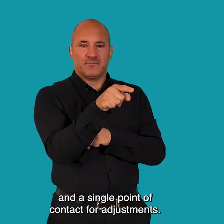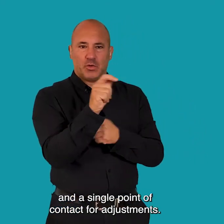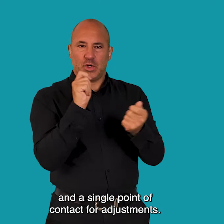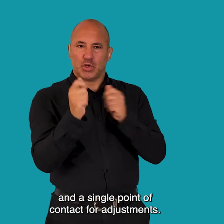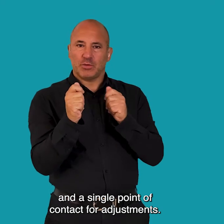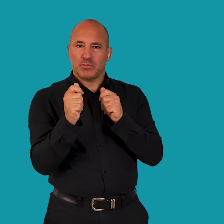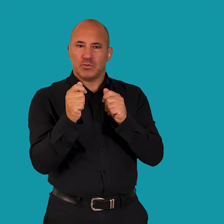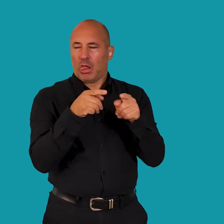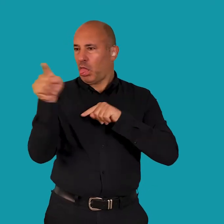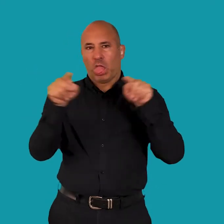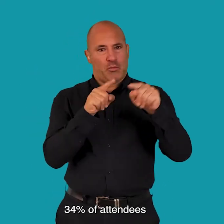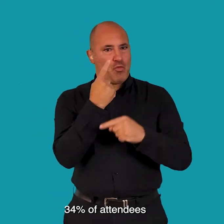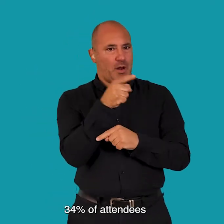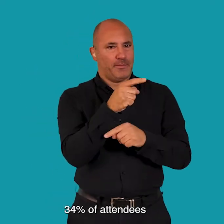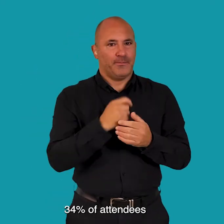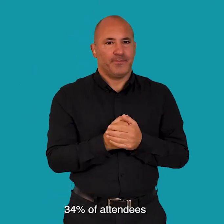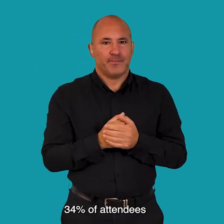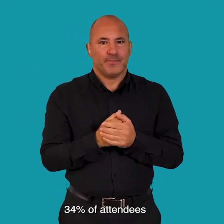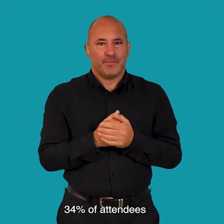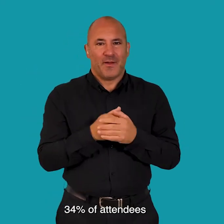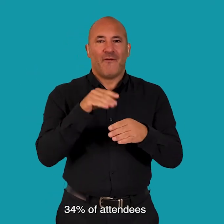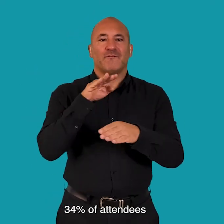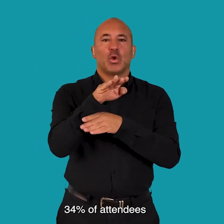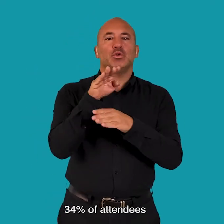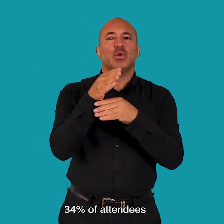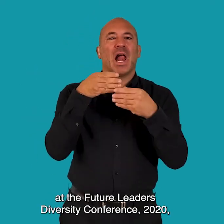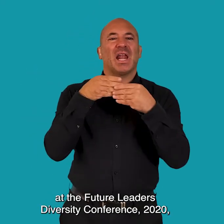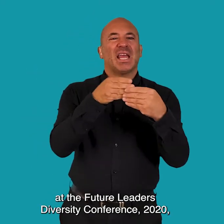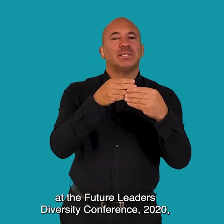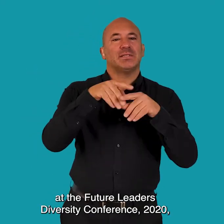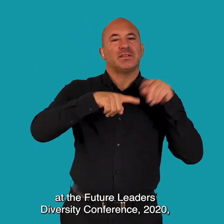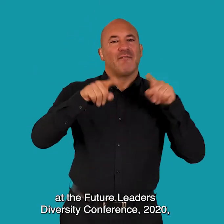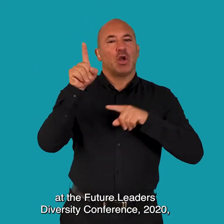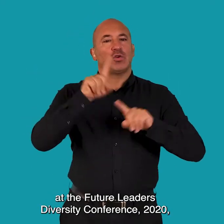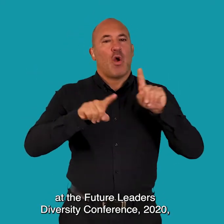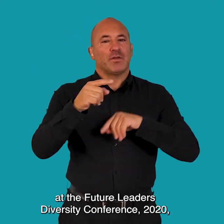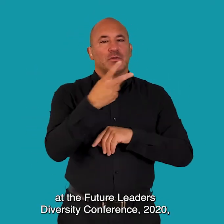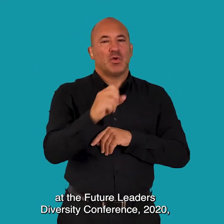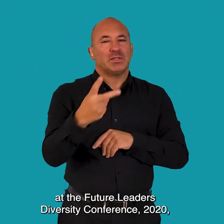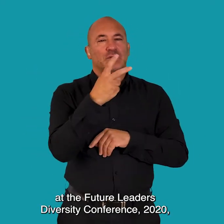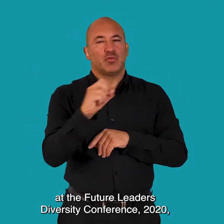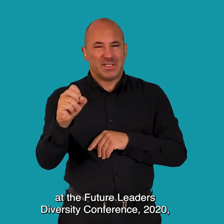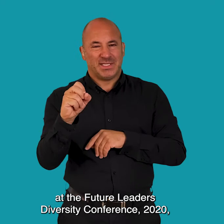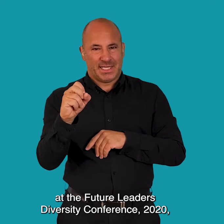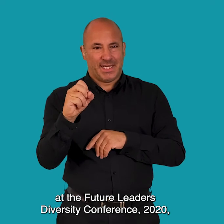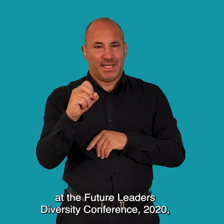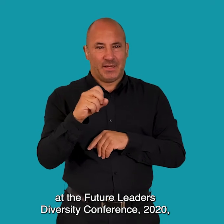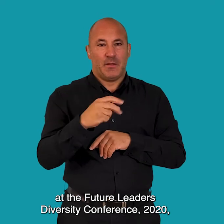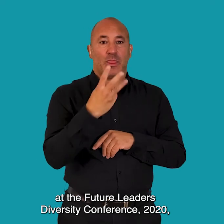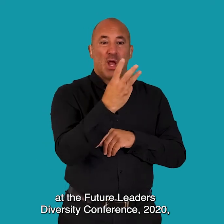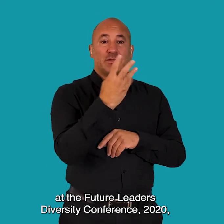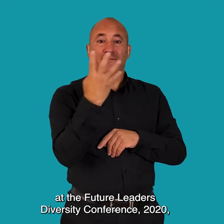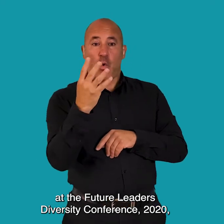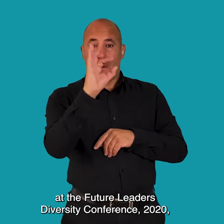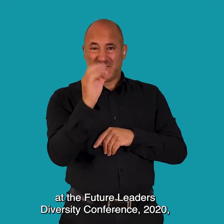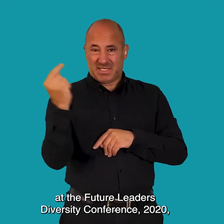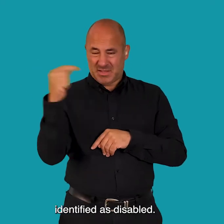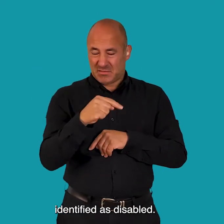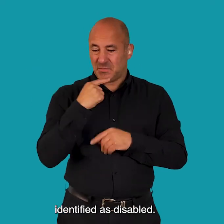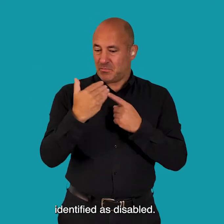adjustments. 34% of attendees at the Future Leaders Diversity Conference 2020 identified